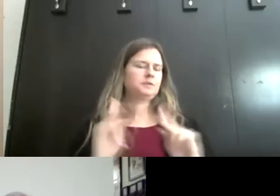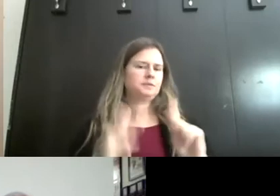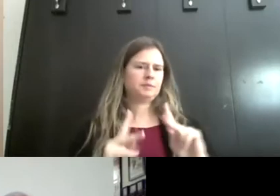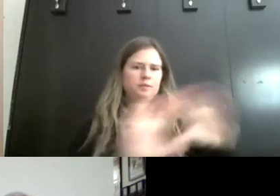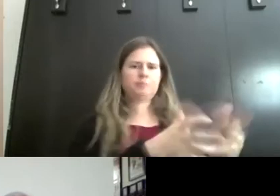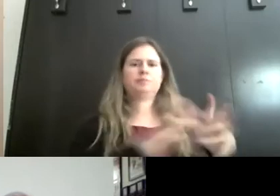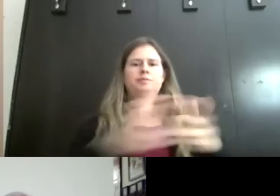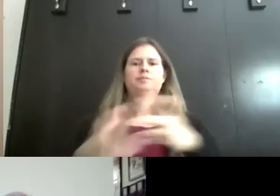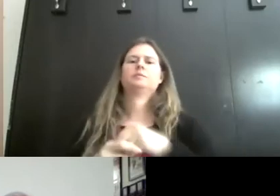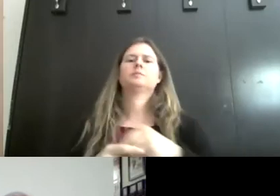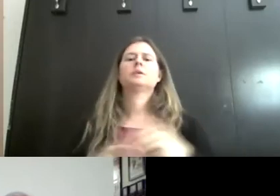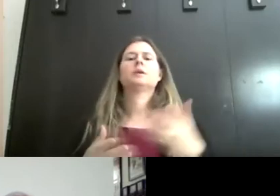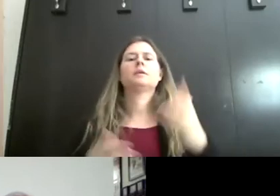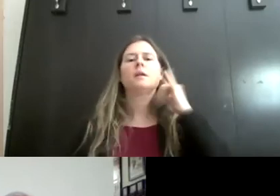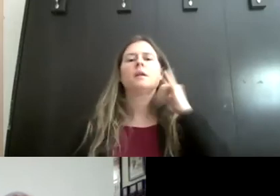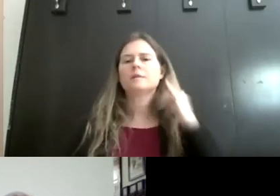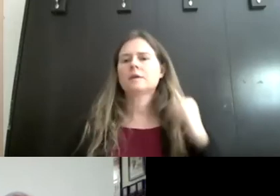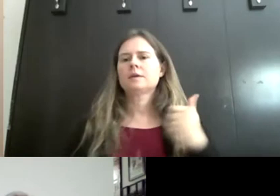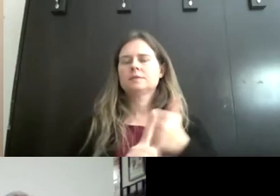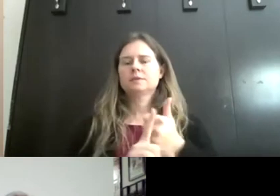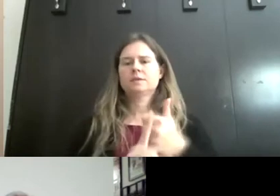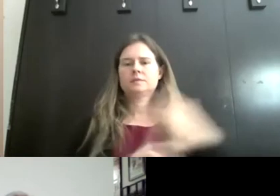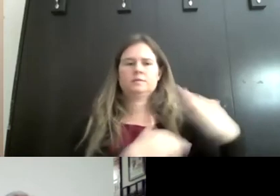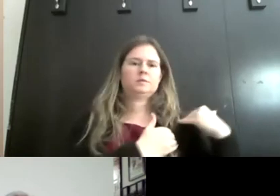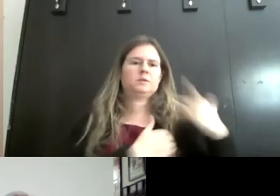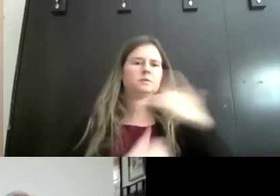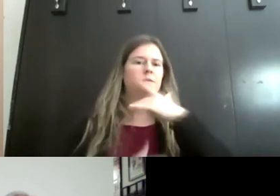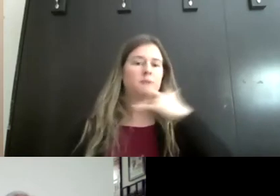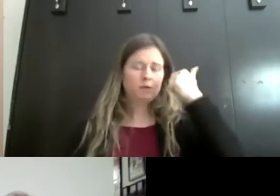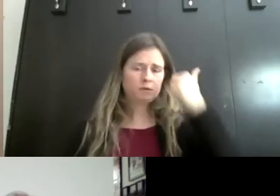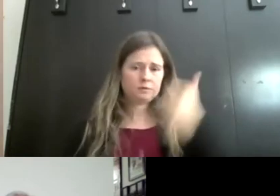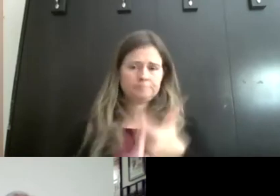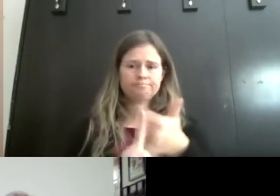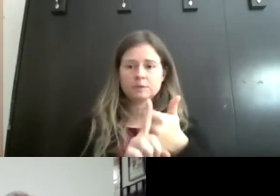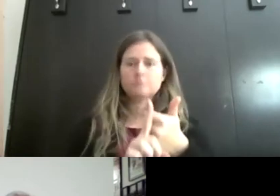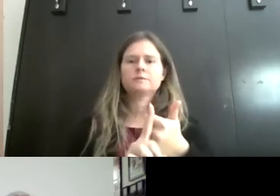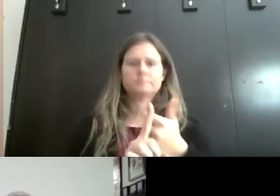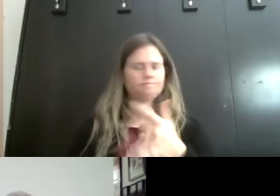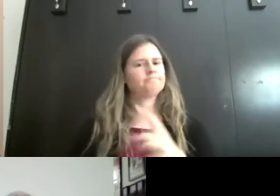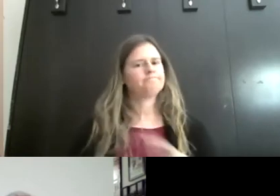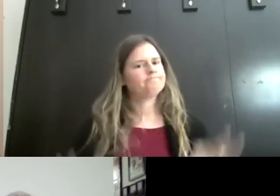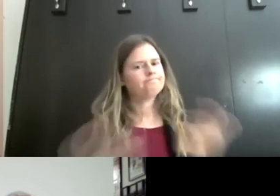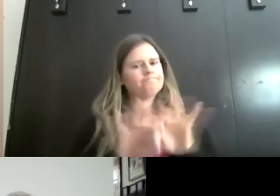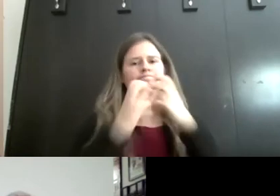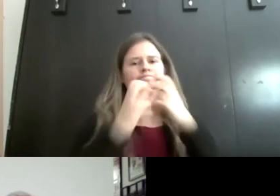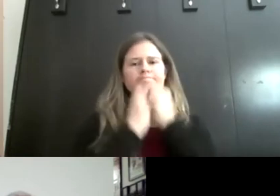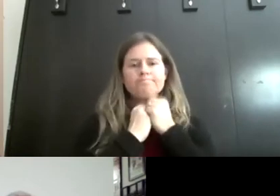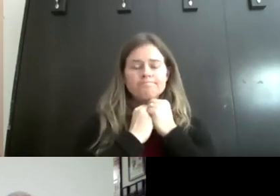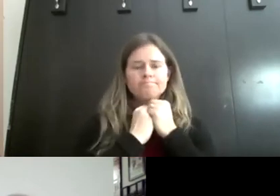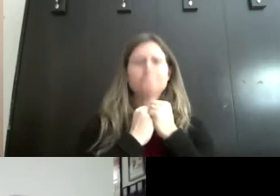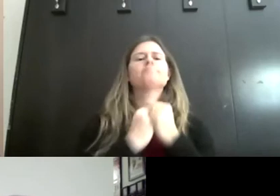and he takes his responsibilities as an elder very seriously. I'm sure you might want to add other